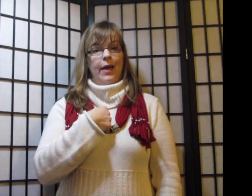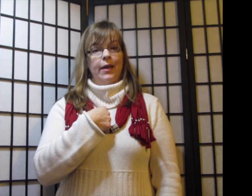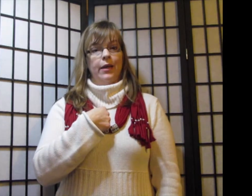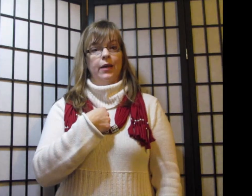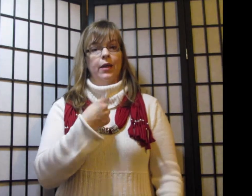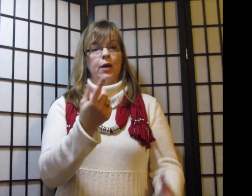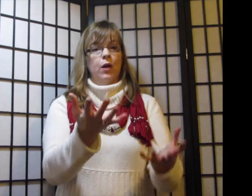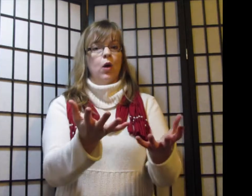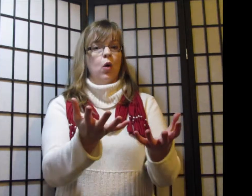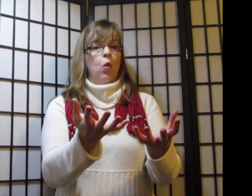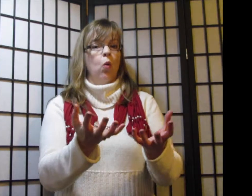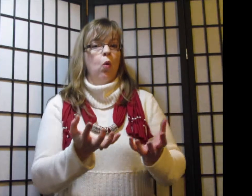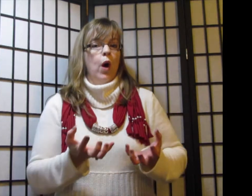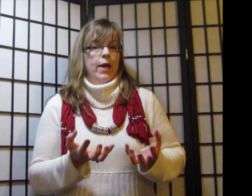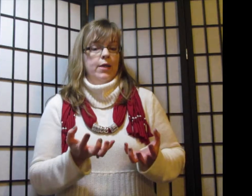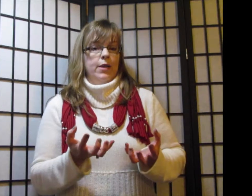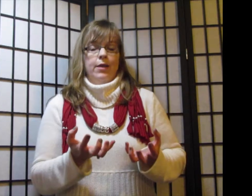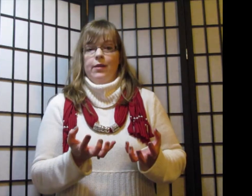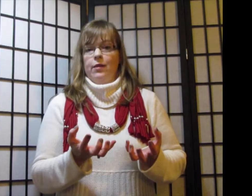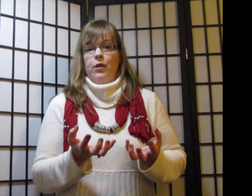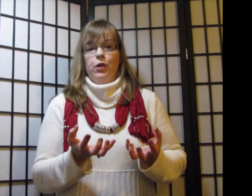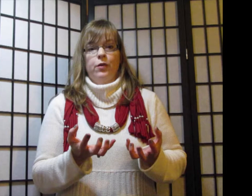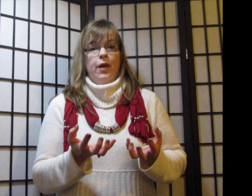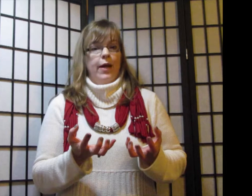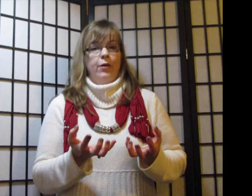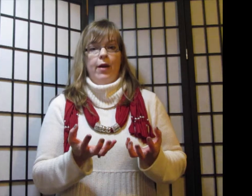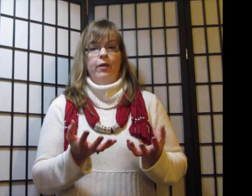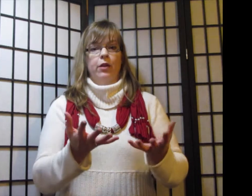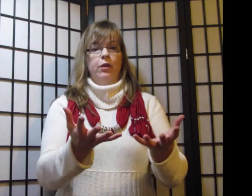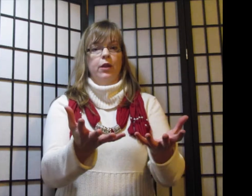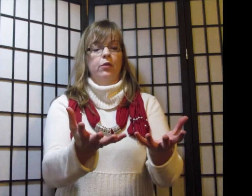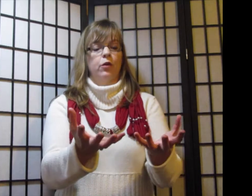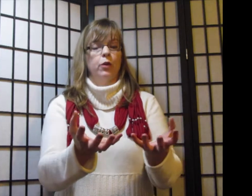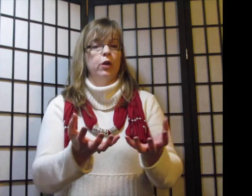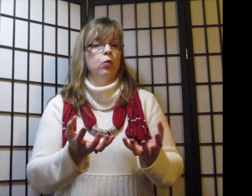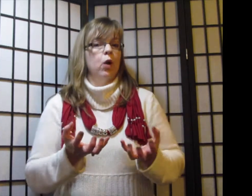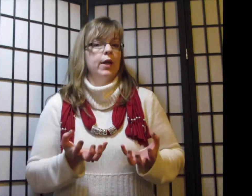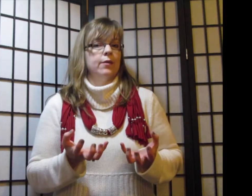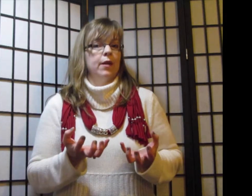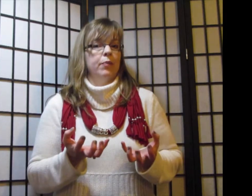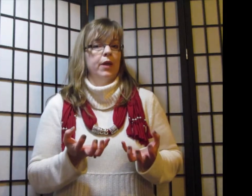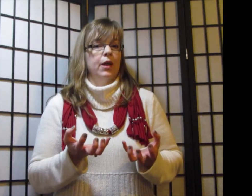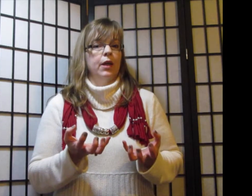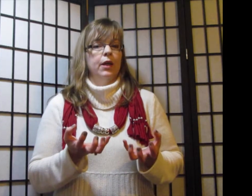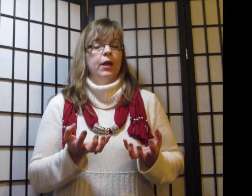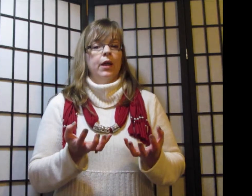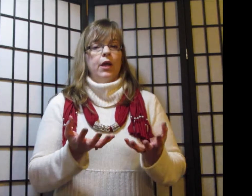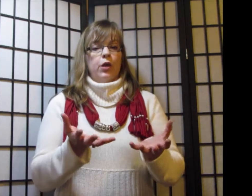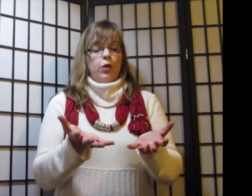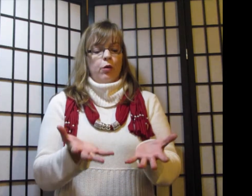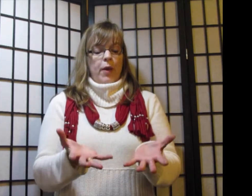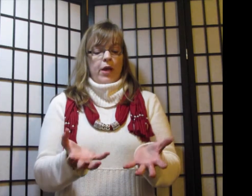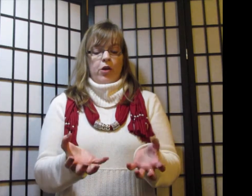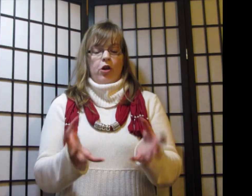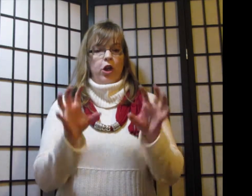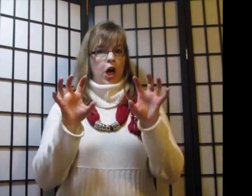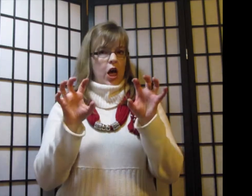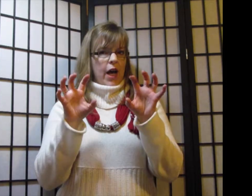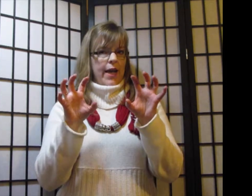I want. This is a new sign. You haven't learned it. So when you want something, you make your claw